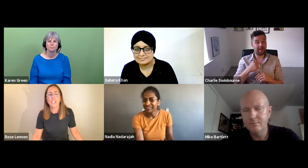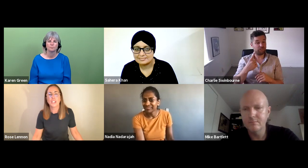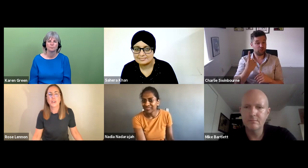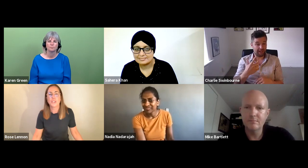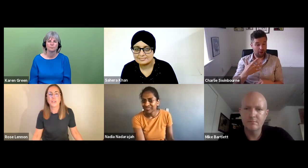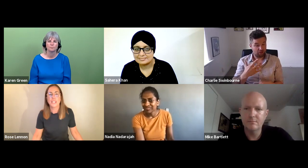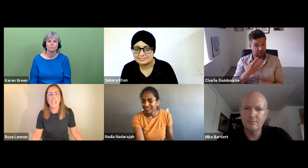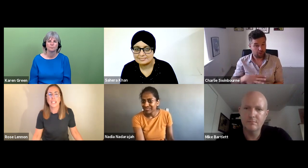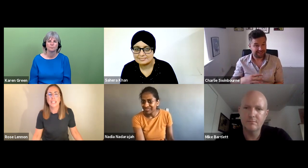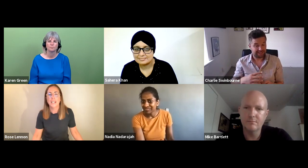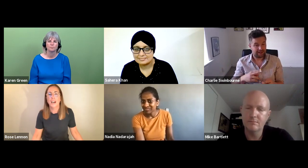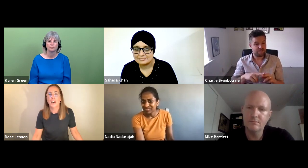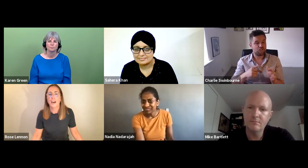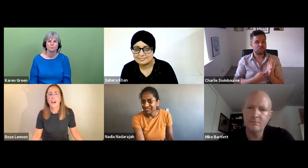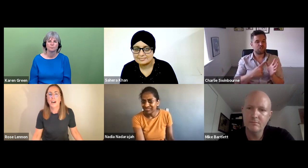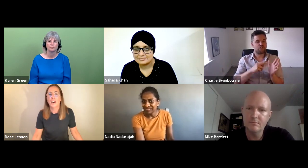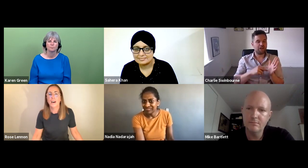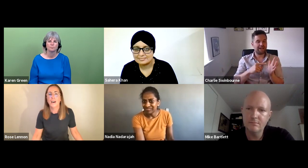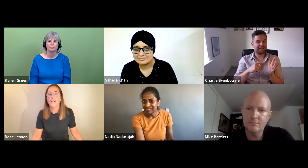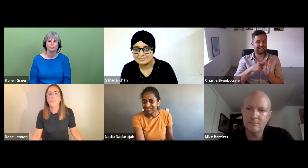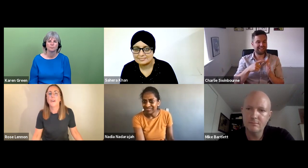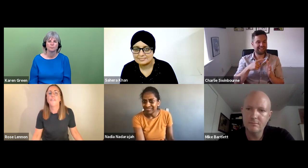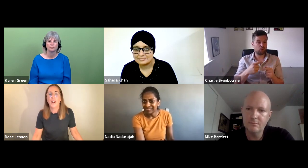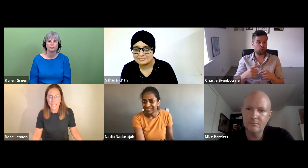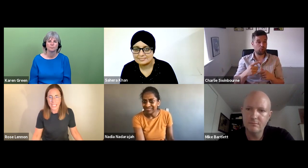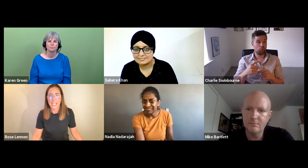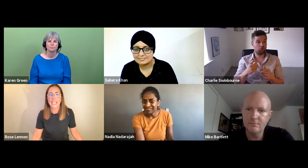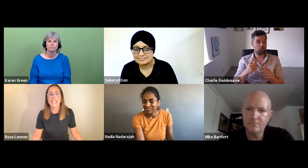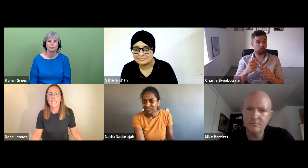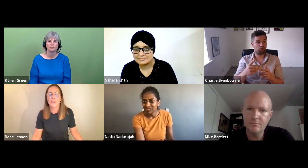good opportunity. But Frankie,